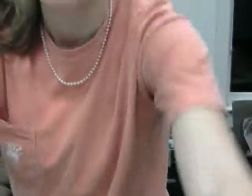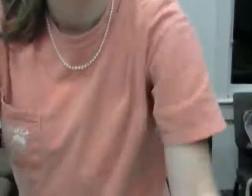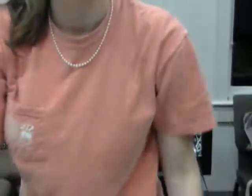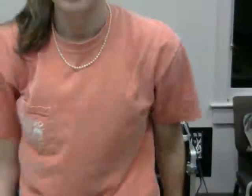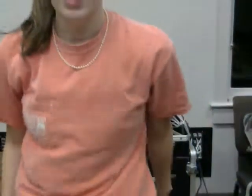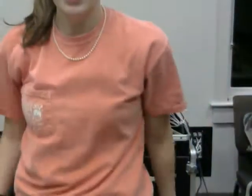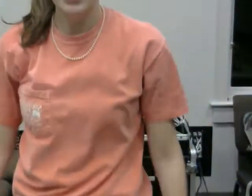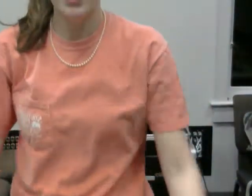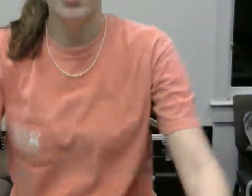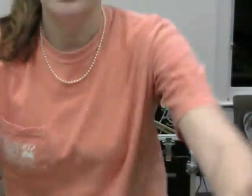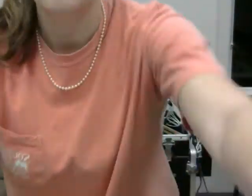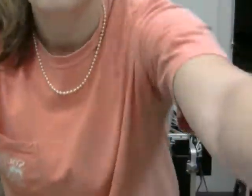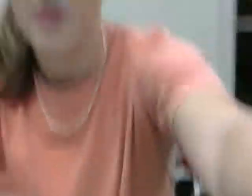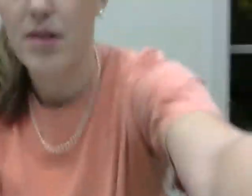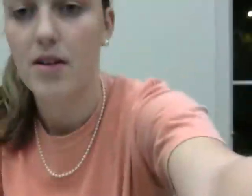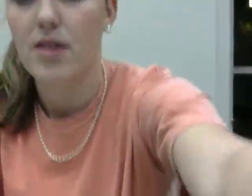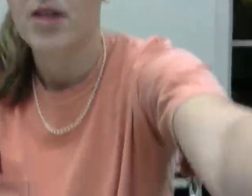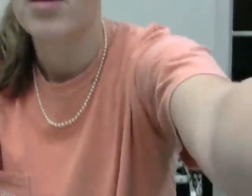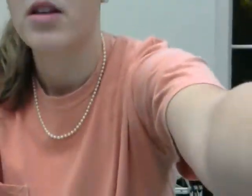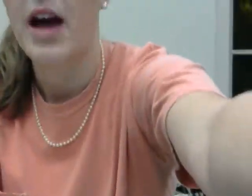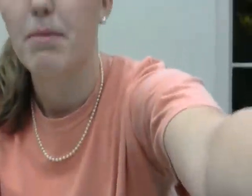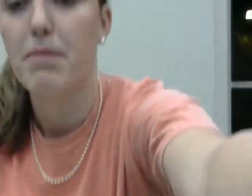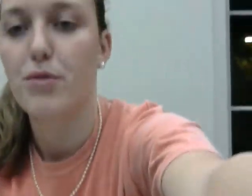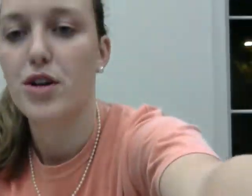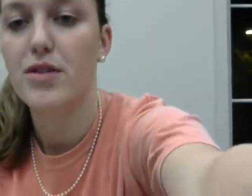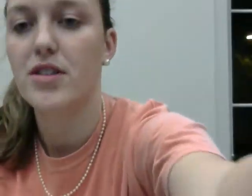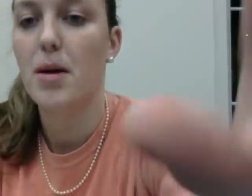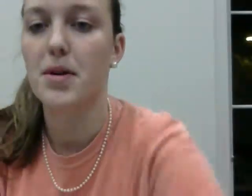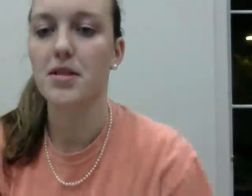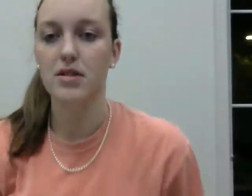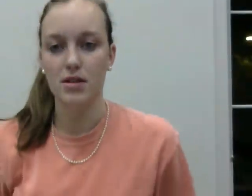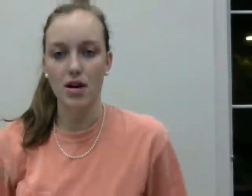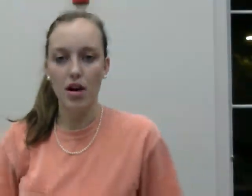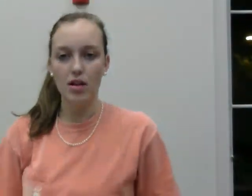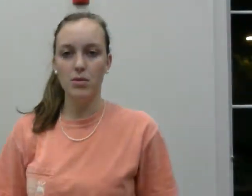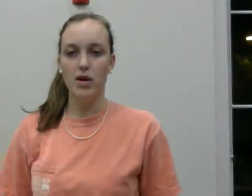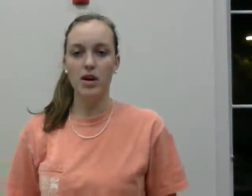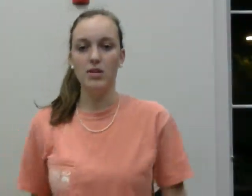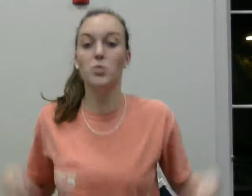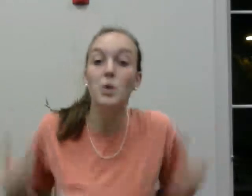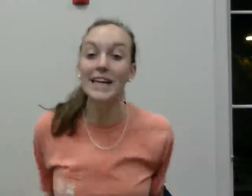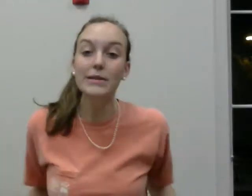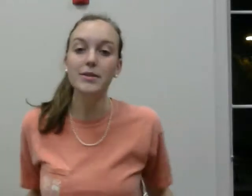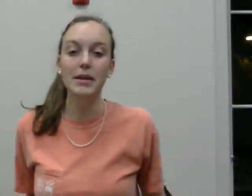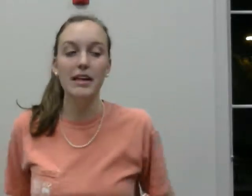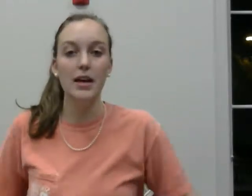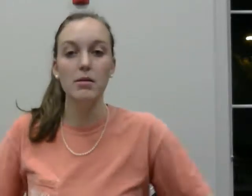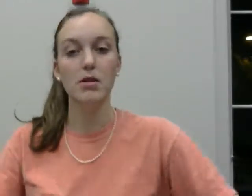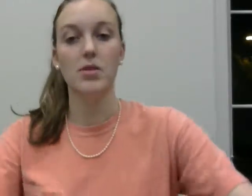videos all in one. Woohoo! Yeah, 4 different topics. I'm trying to focus on my finger